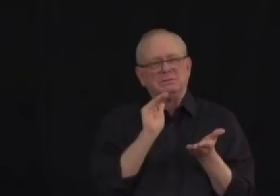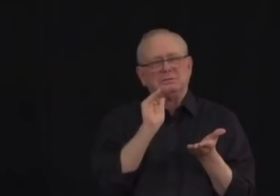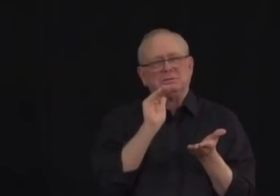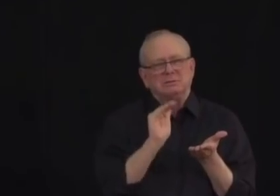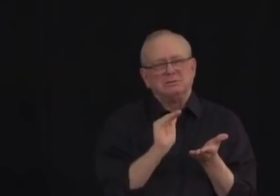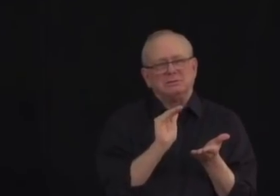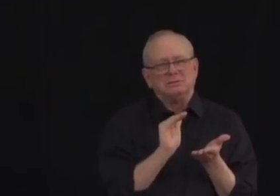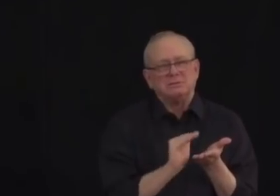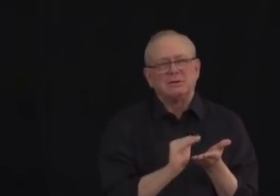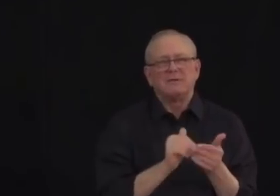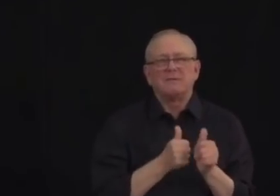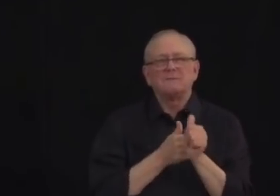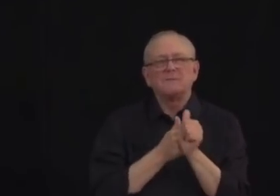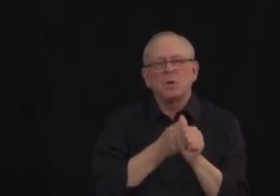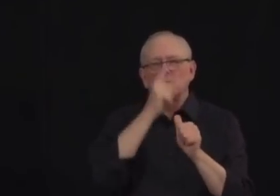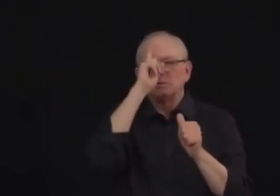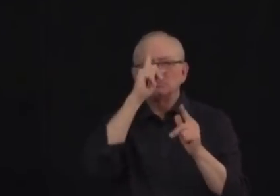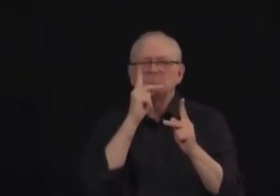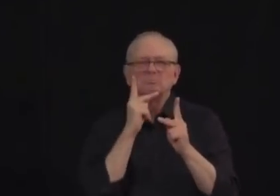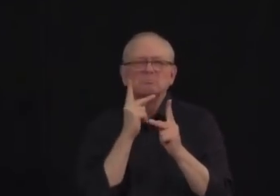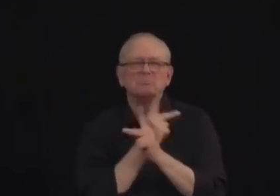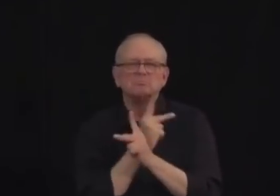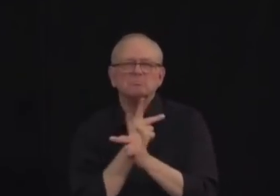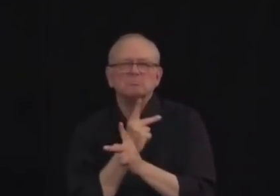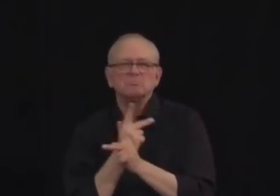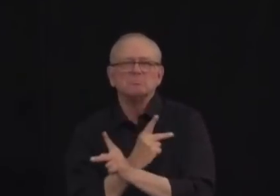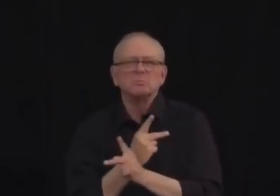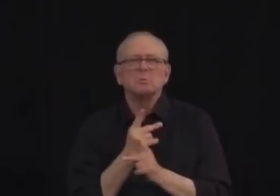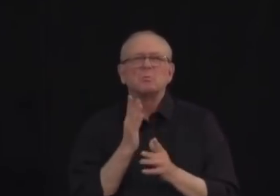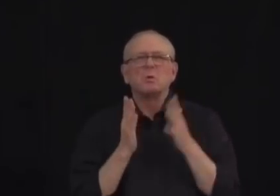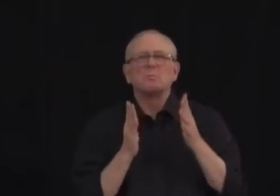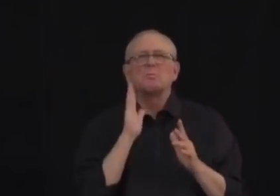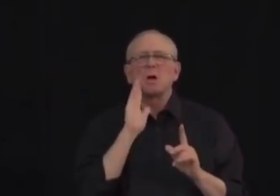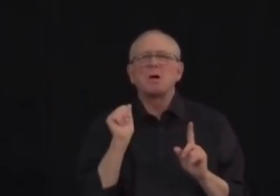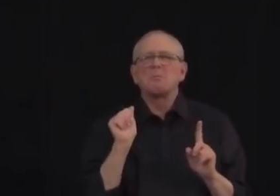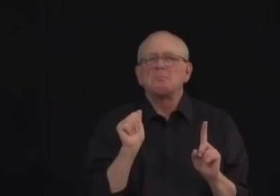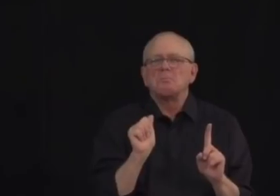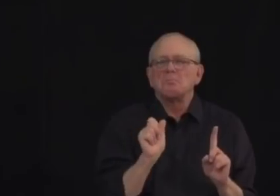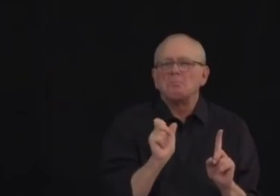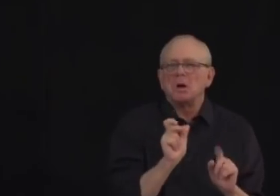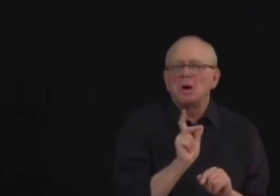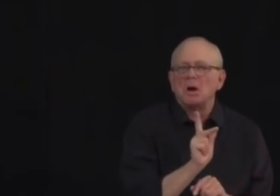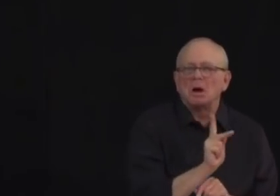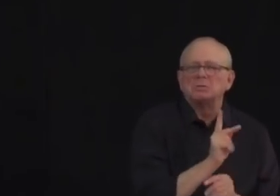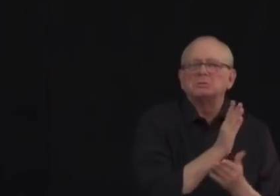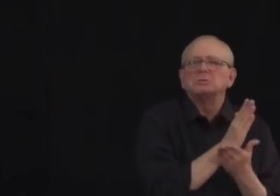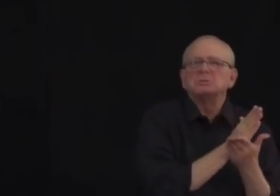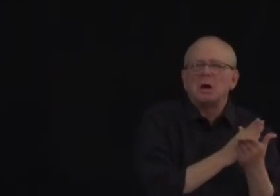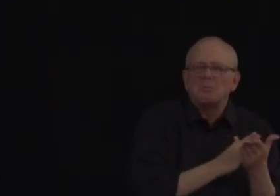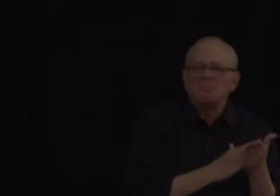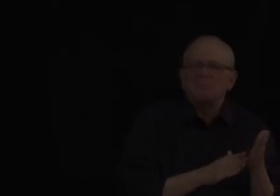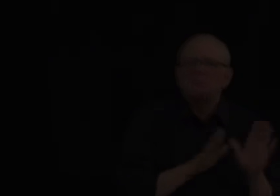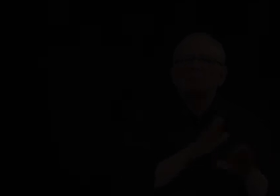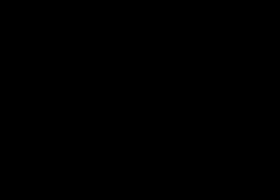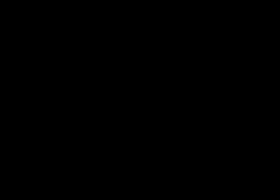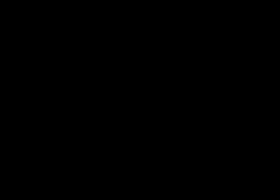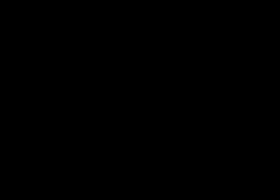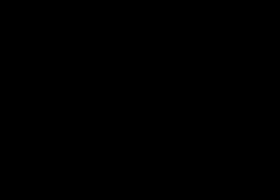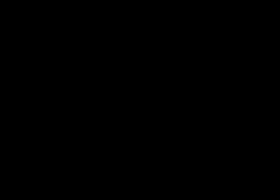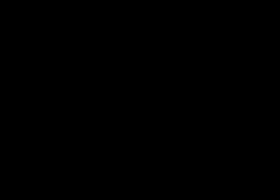of a normal return to our day-to-day, while some of the other pieces will probably be with us for a lot longer.